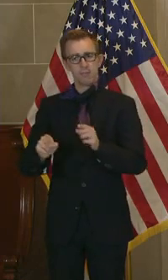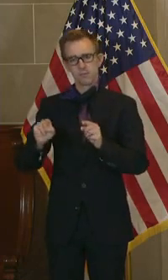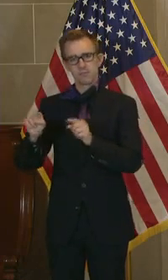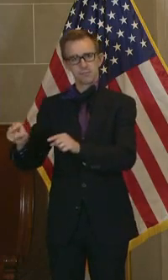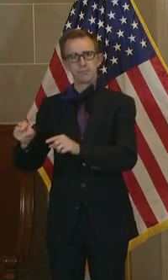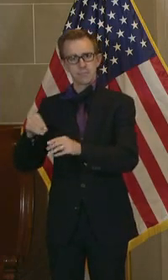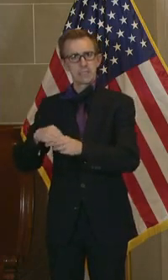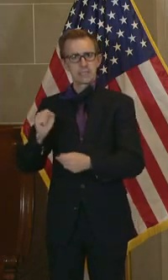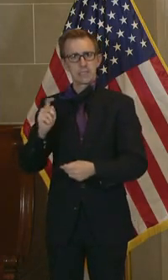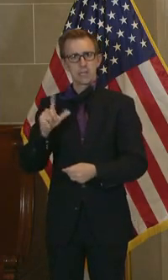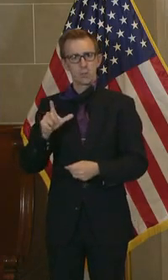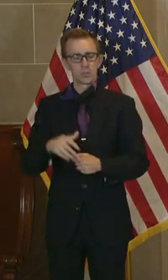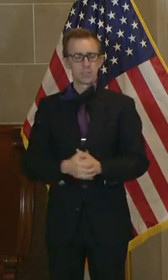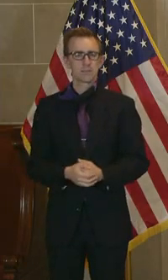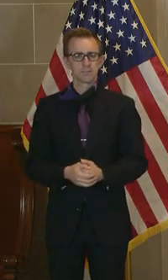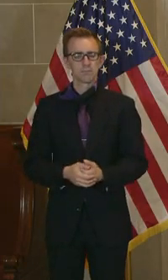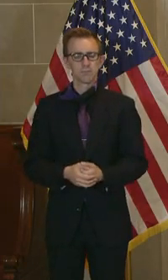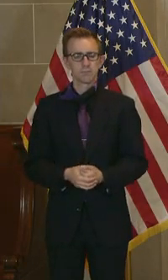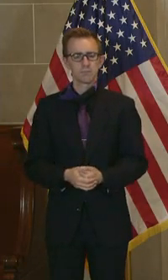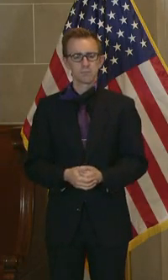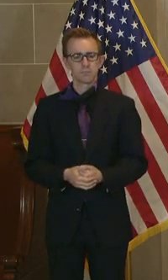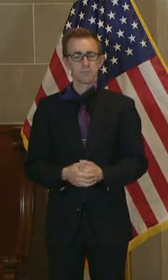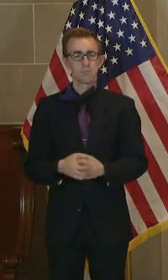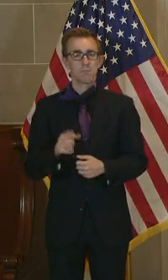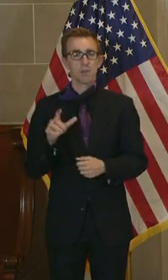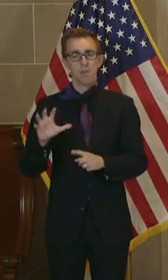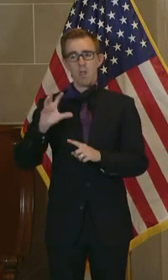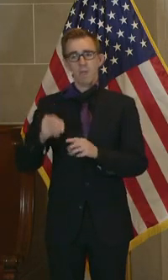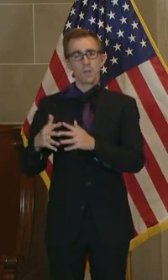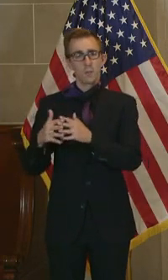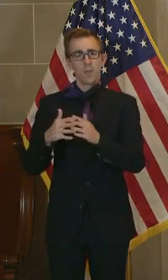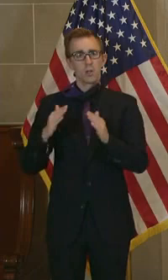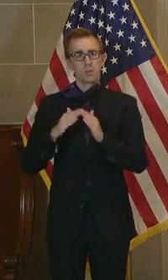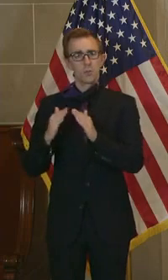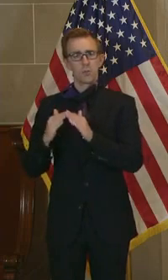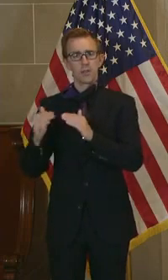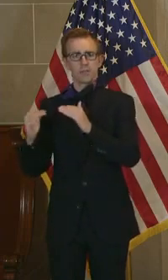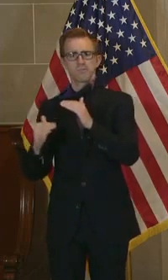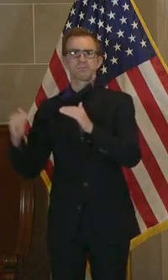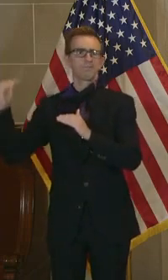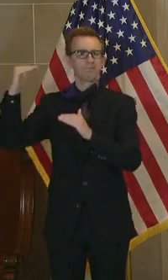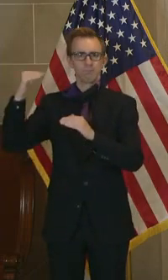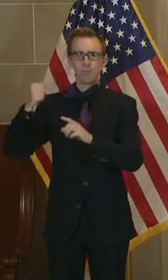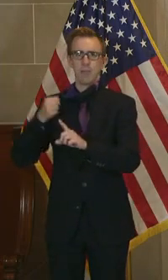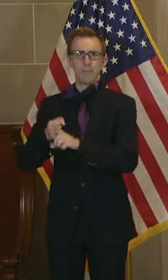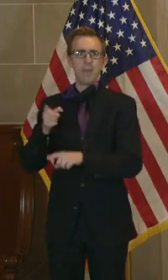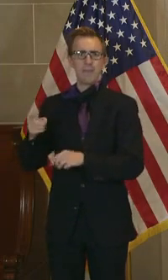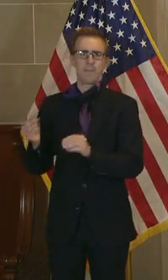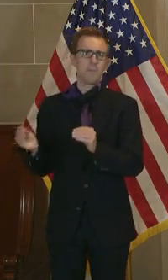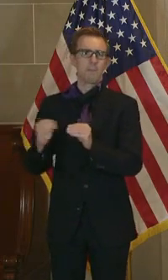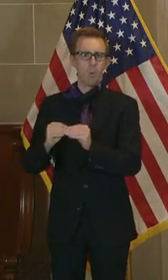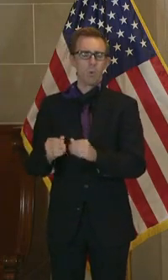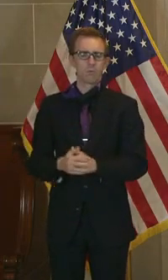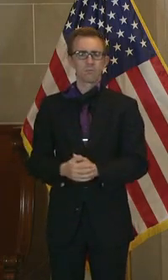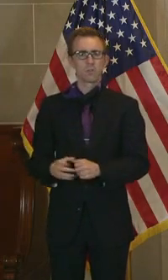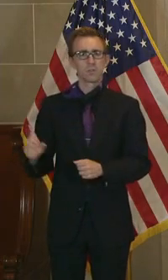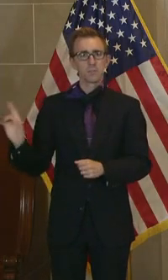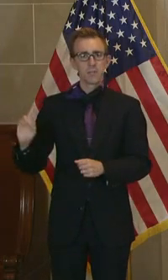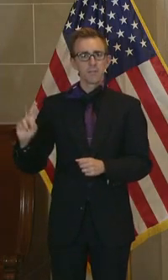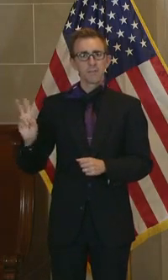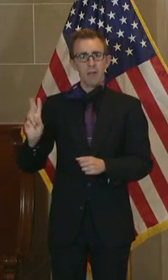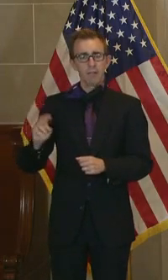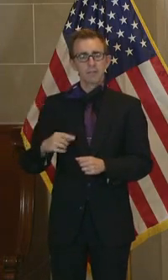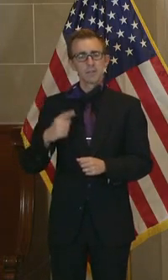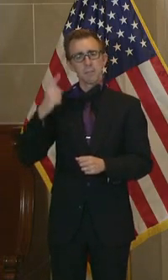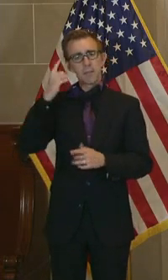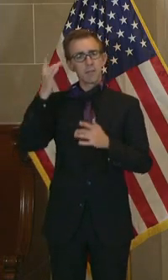virus. We know that the African American community has been disproportionately impacted. Domestic violence, mental illness,